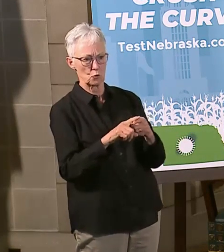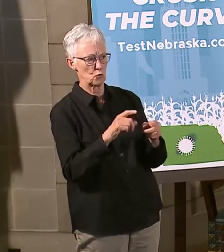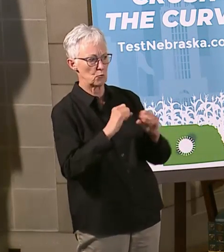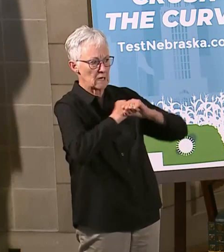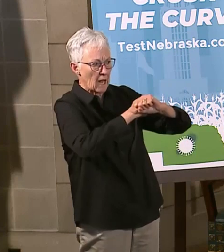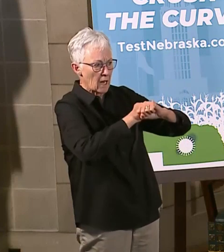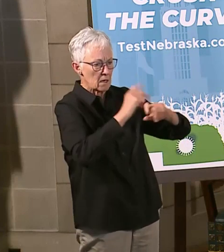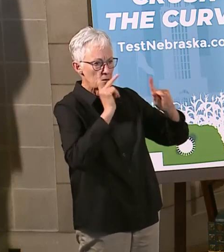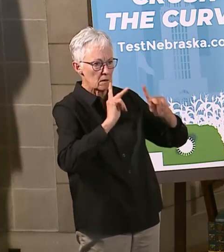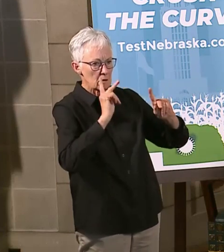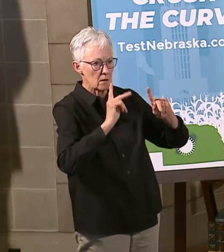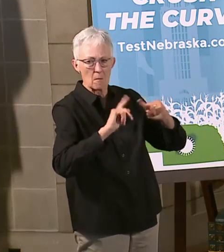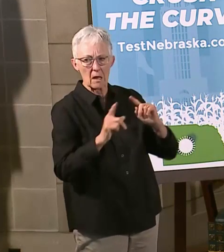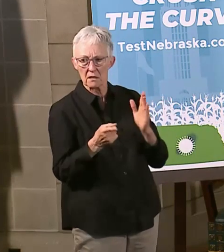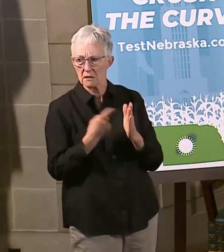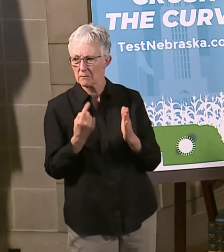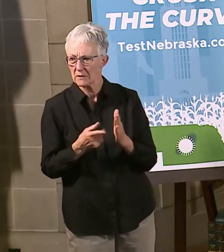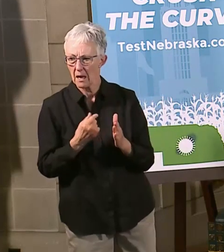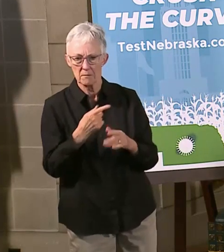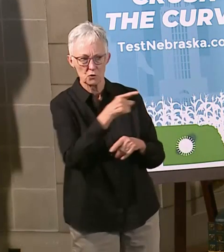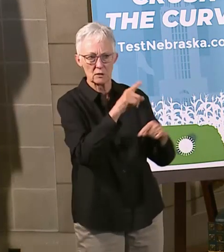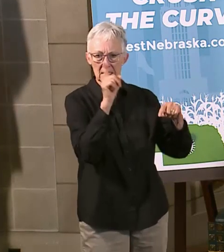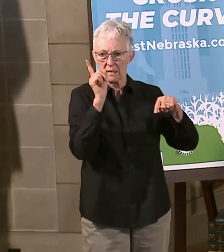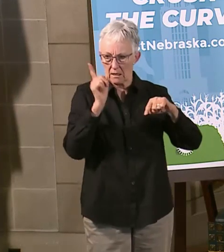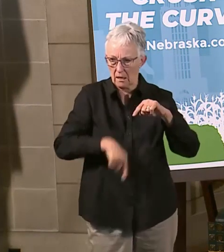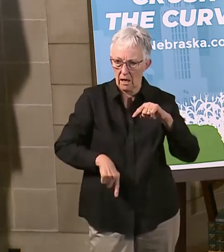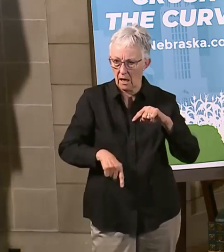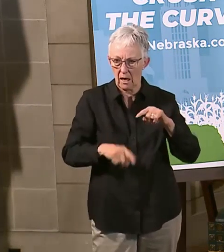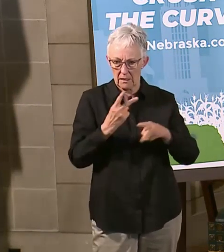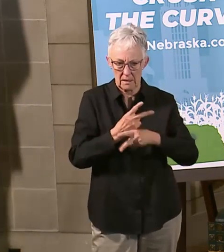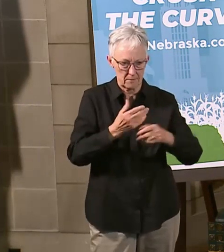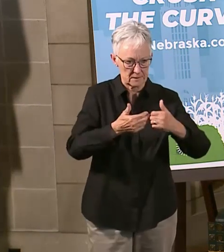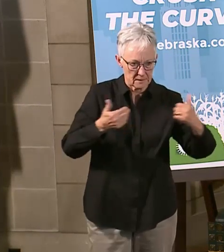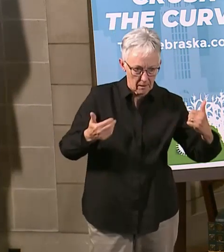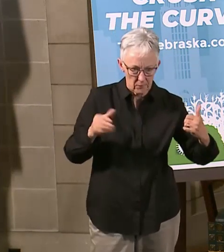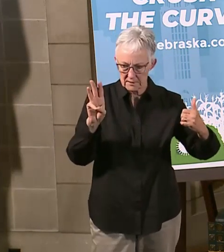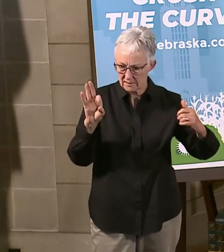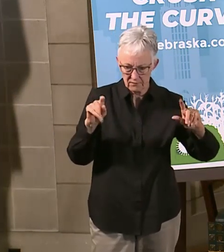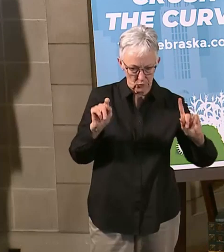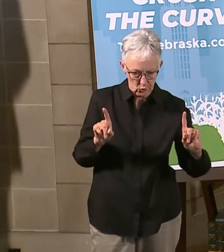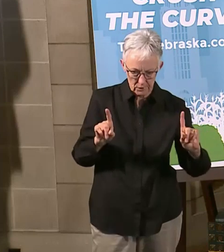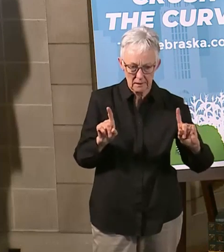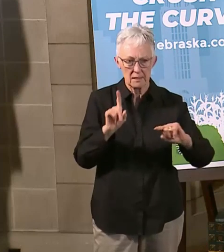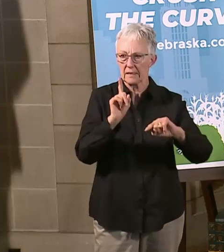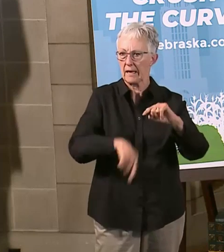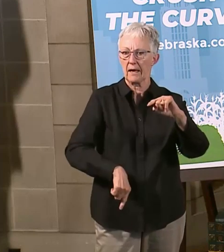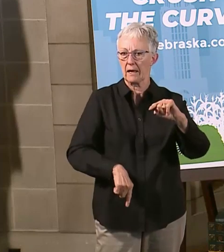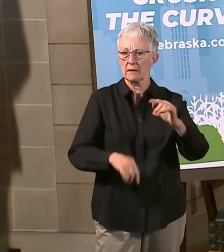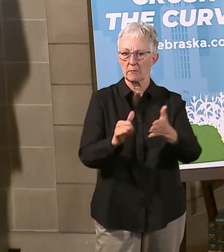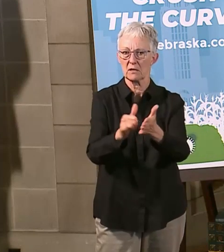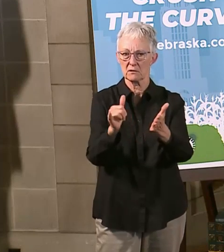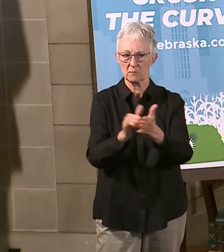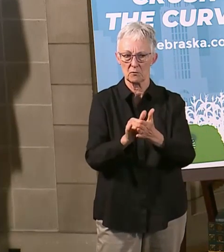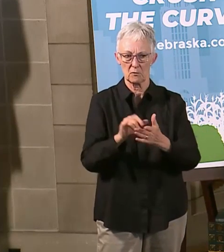that not every business can do, and that's okay. You have to make sure, though, you're doing what you can to be able to put